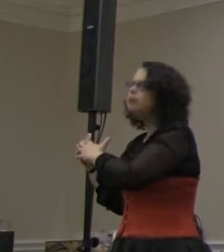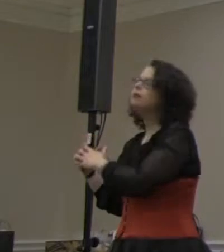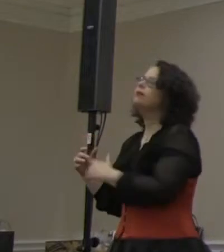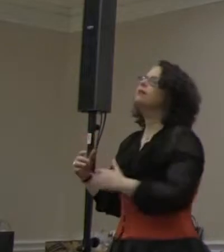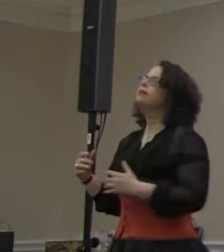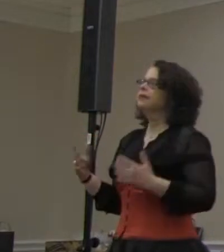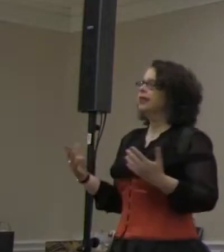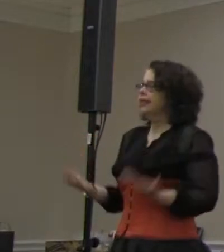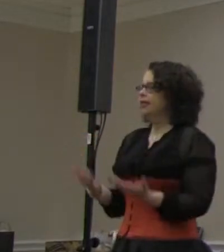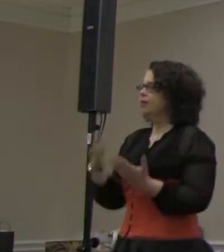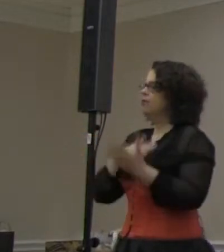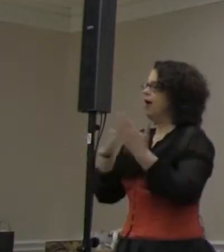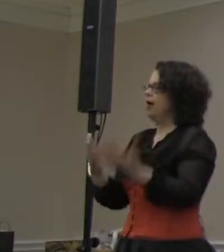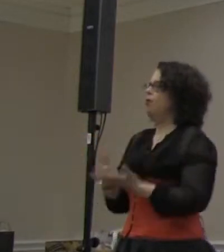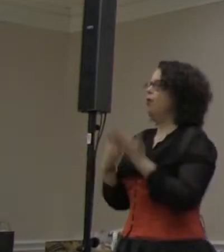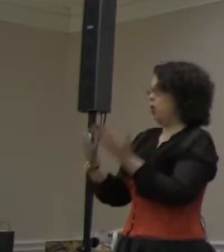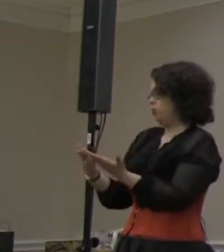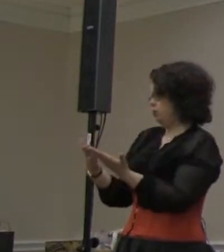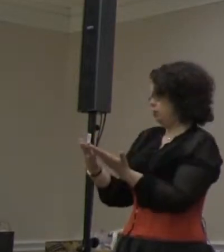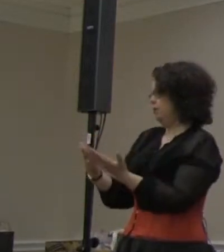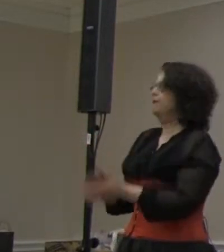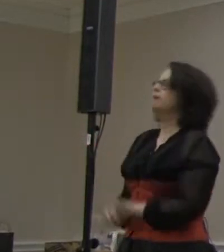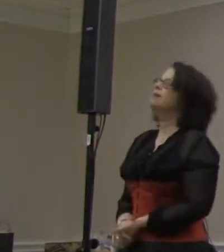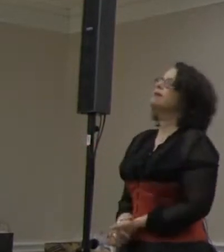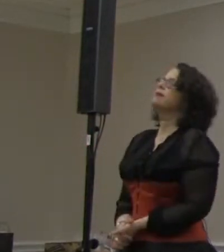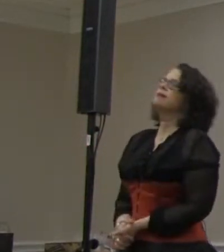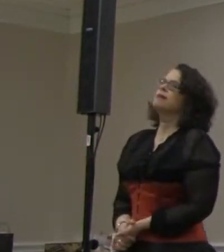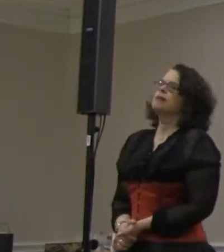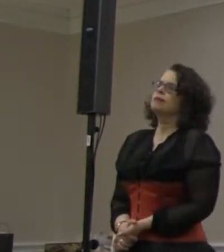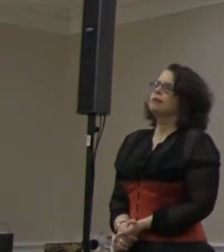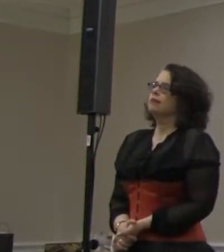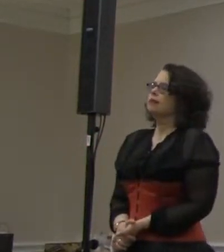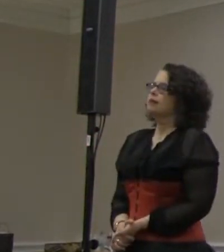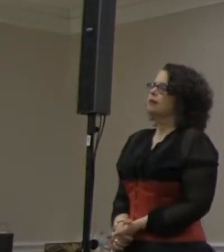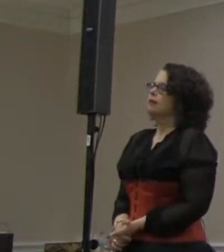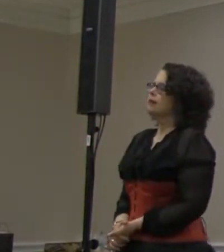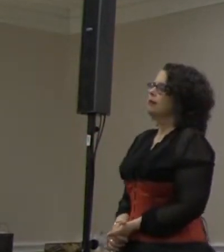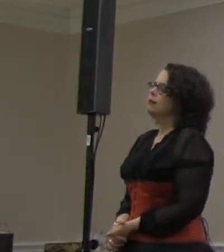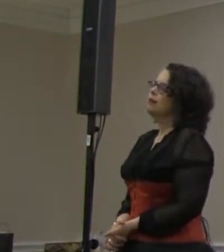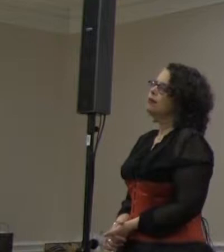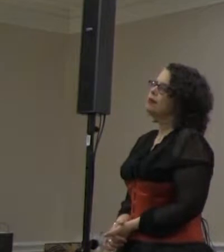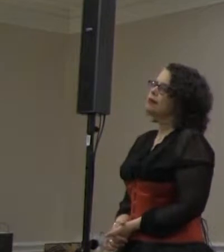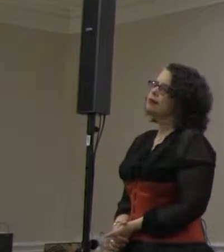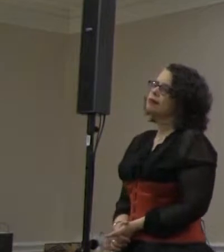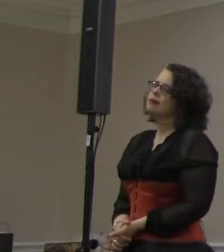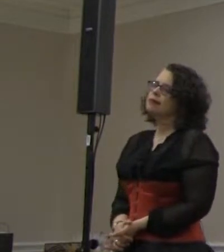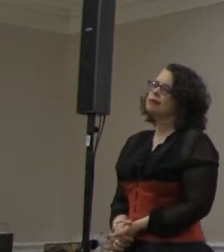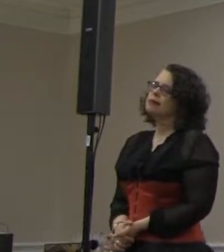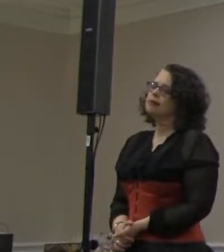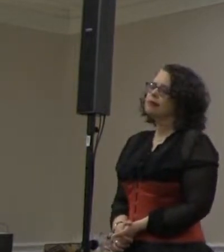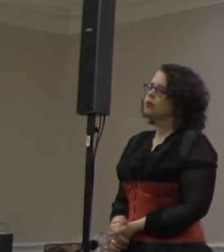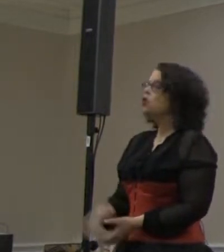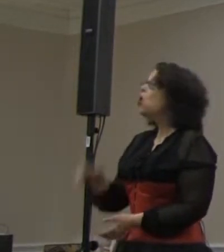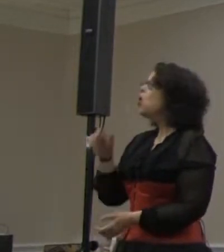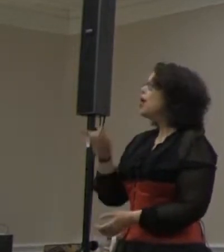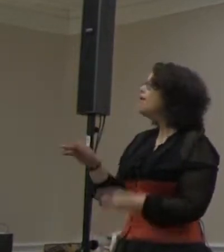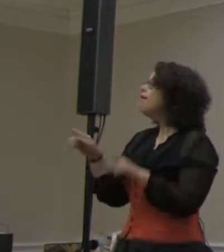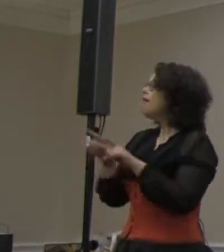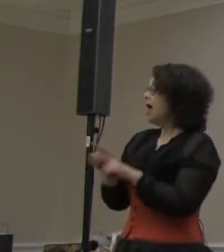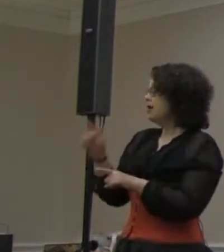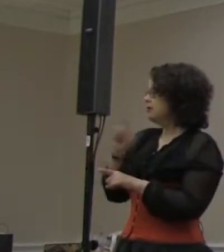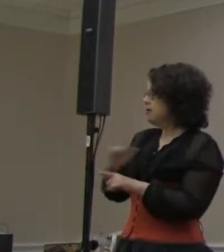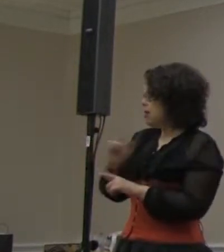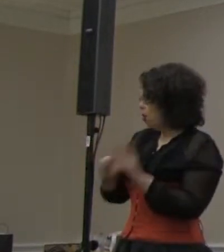Here is my proposal, if you will, that if indeed, as leather folk,